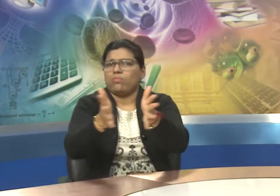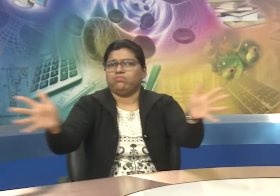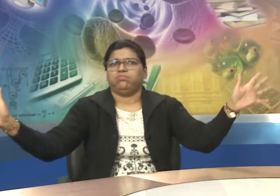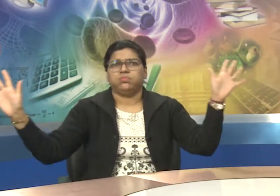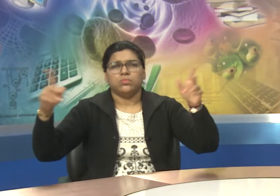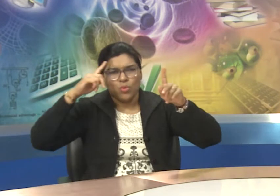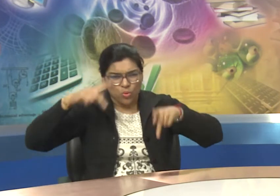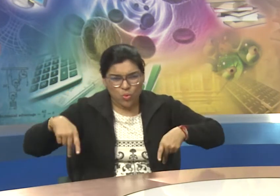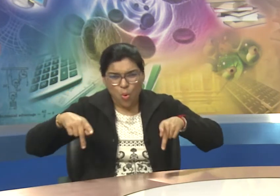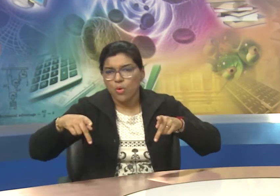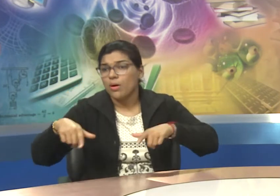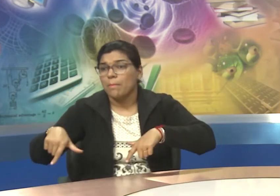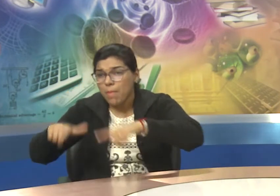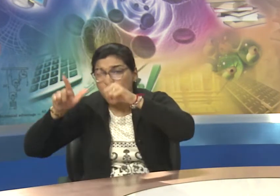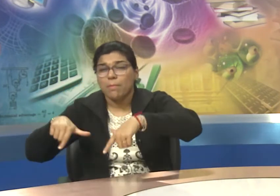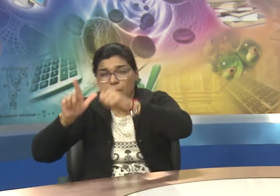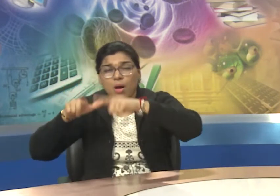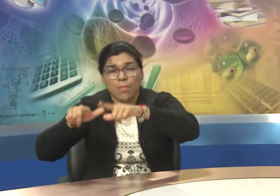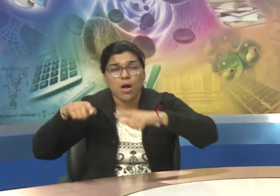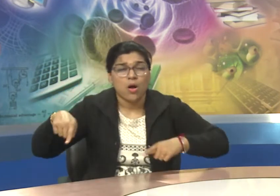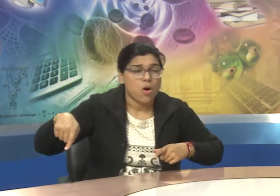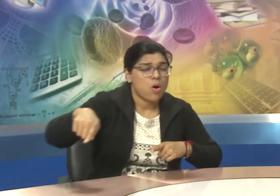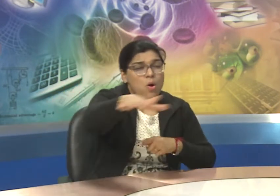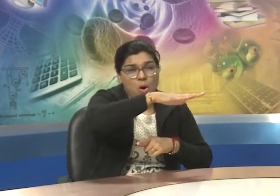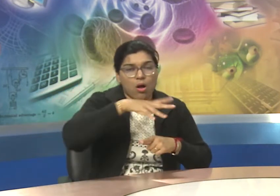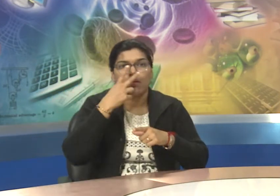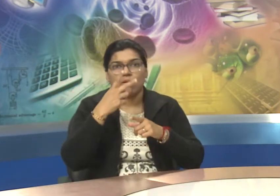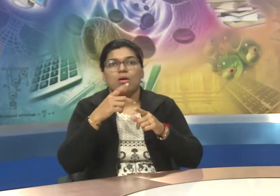The banyan tree is frequently planted